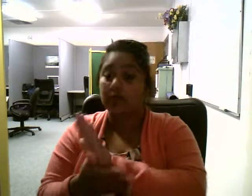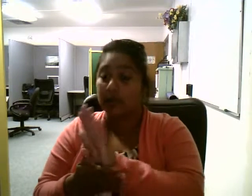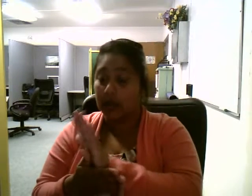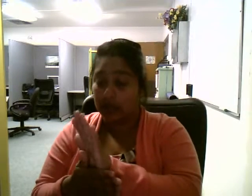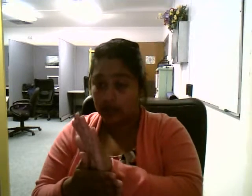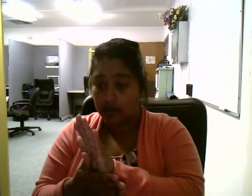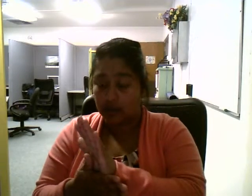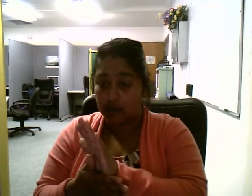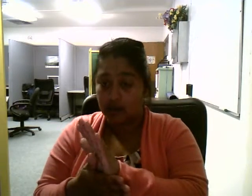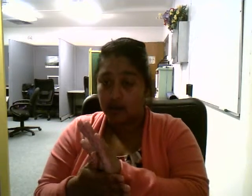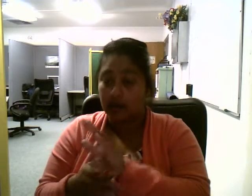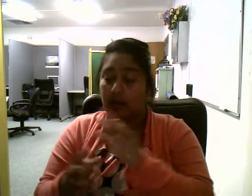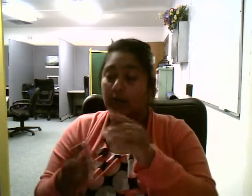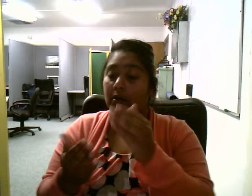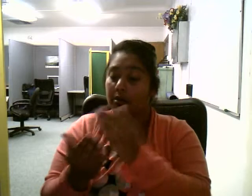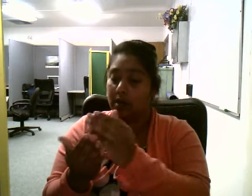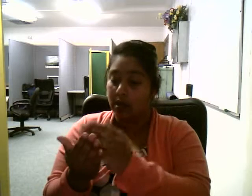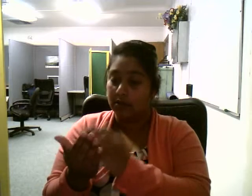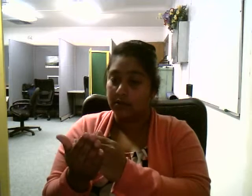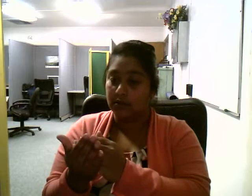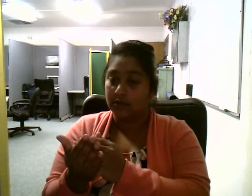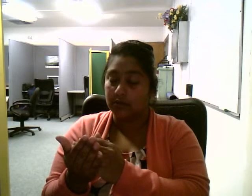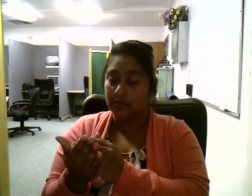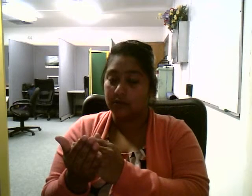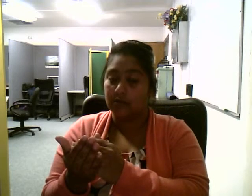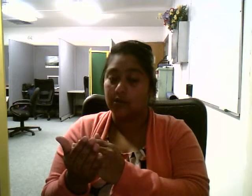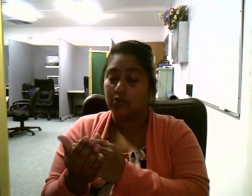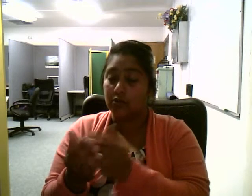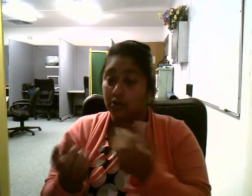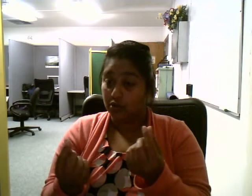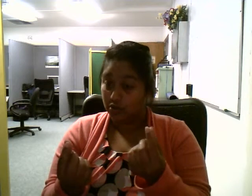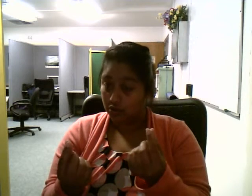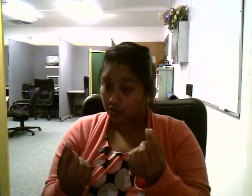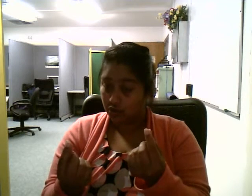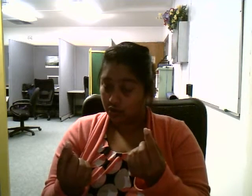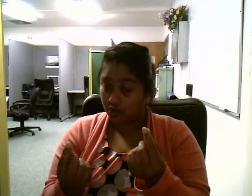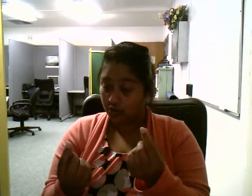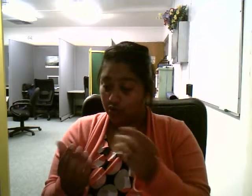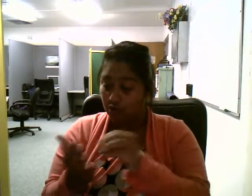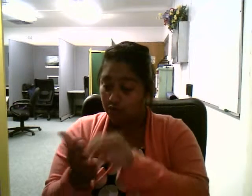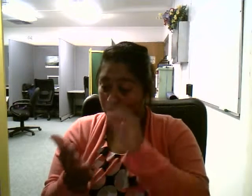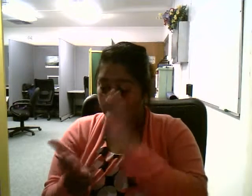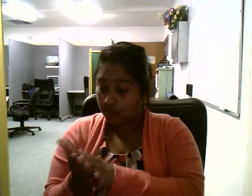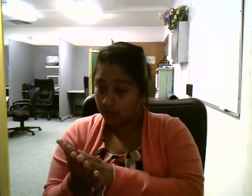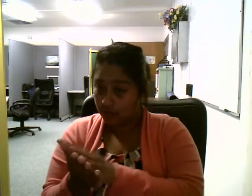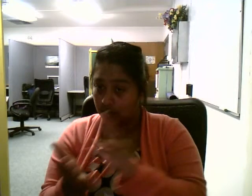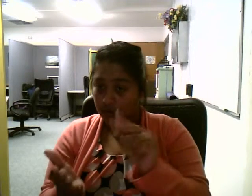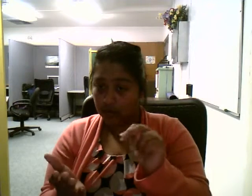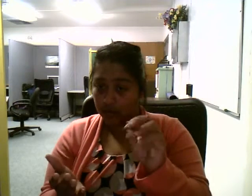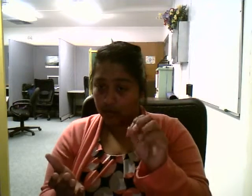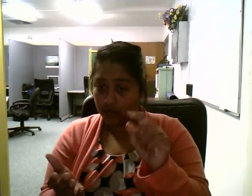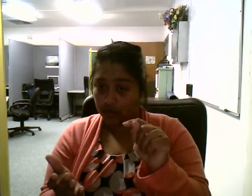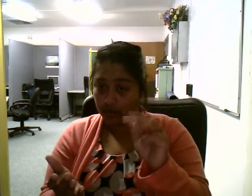new material. So what you want to do there is you're going to want to take some notes on what the new vocabulary